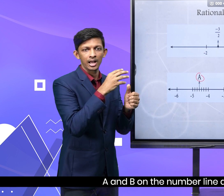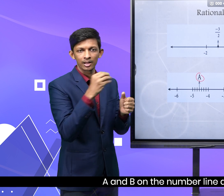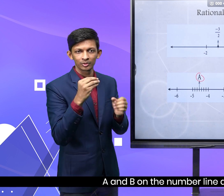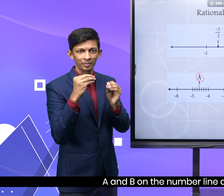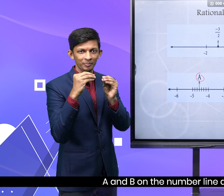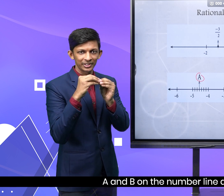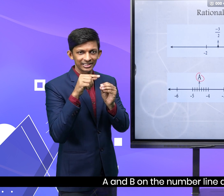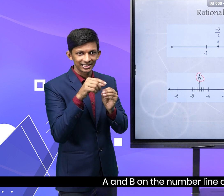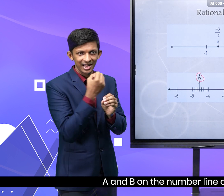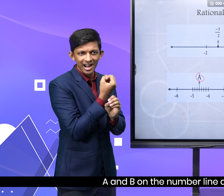above.